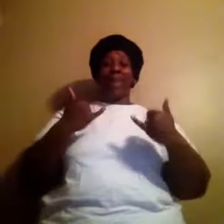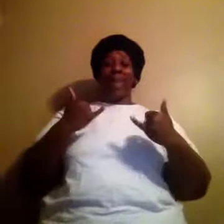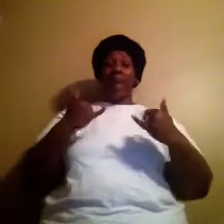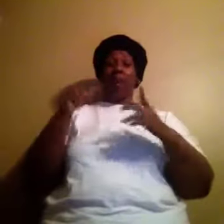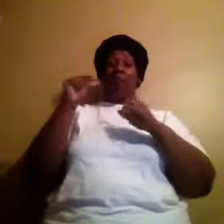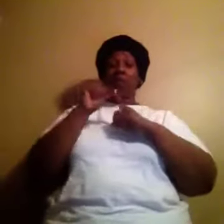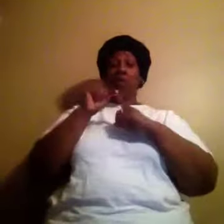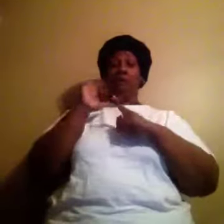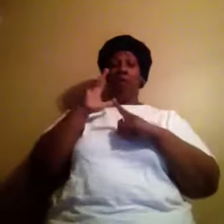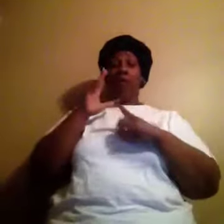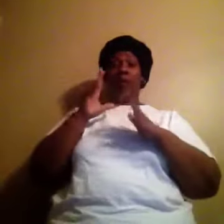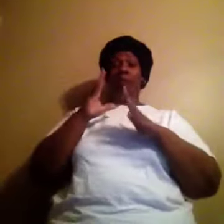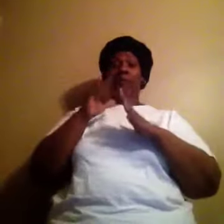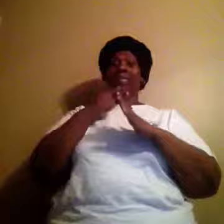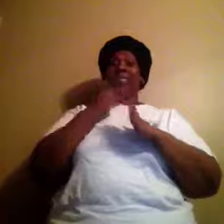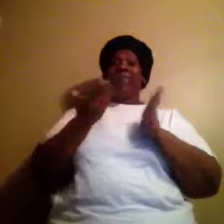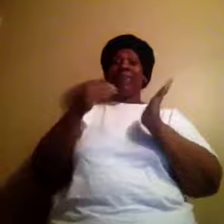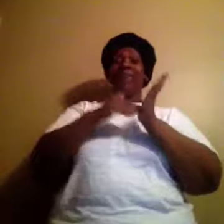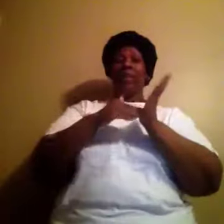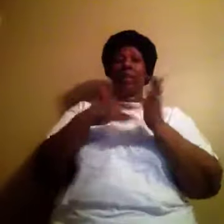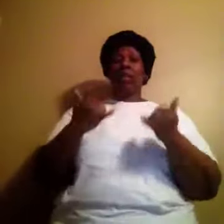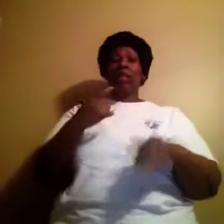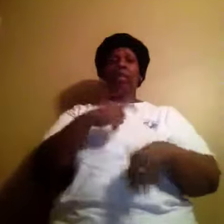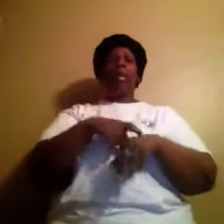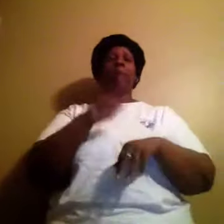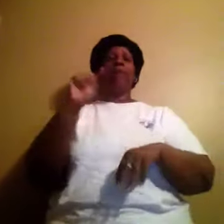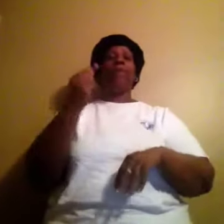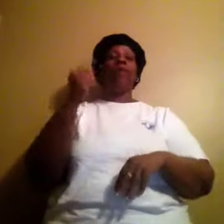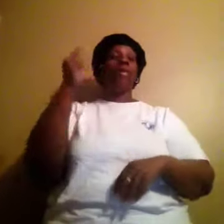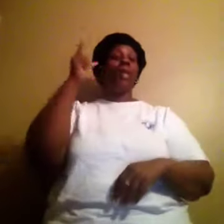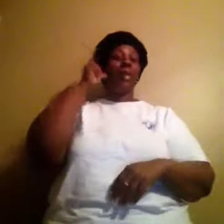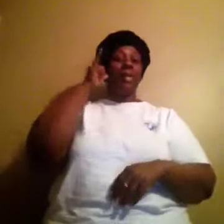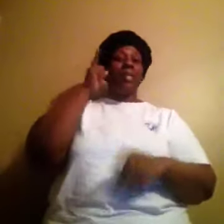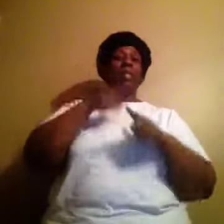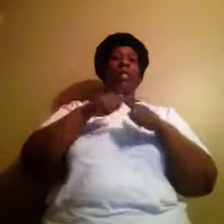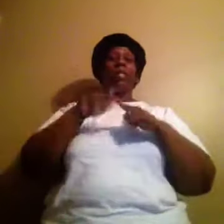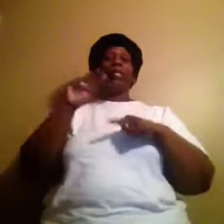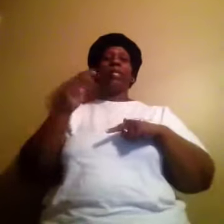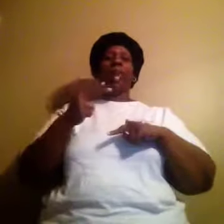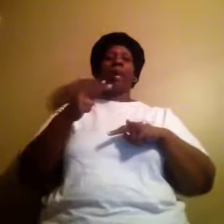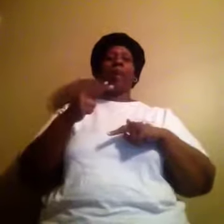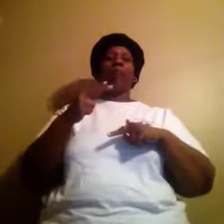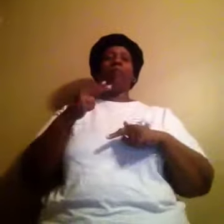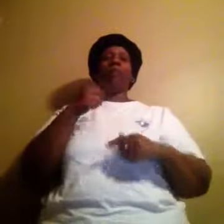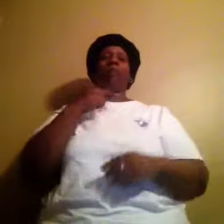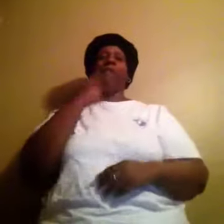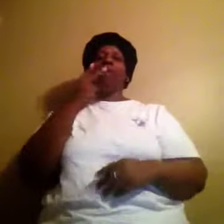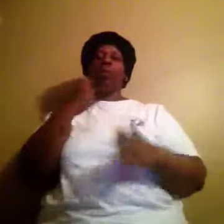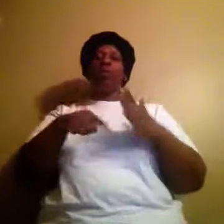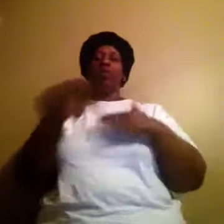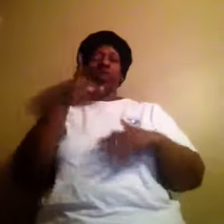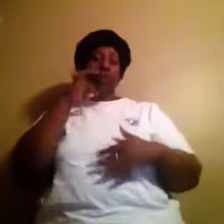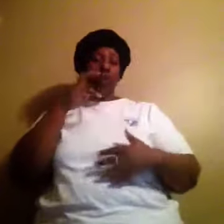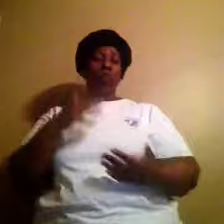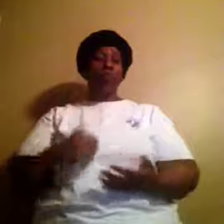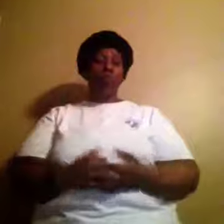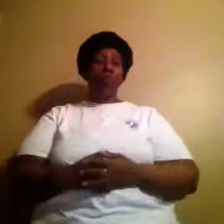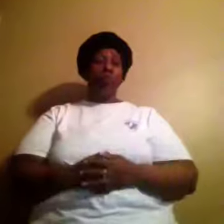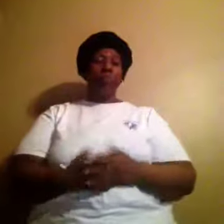repeat again, but this time you're going to listen and then repeat what you hear. Okay? And I might stop it so